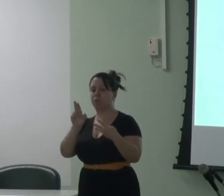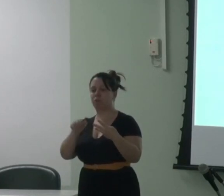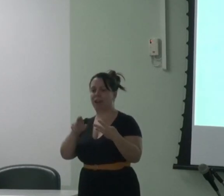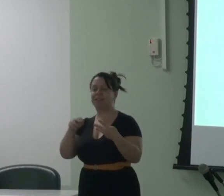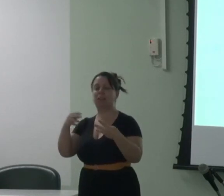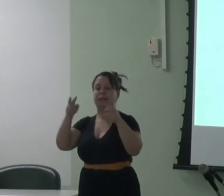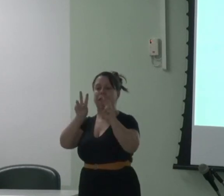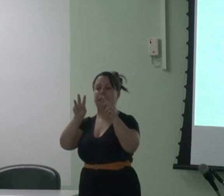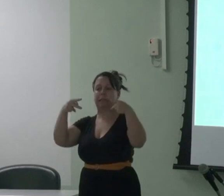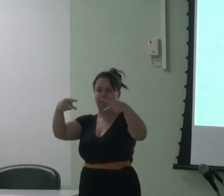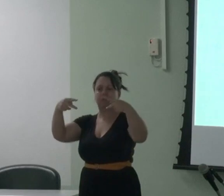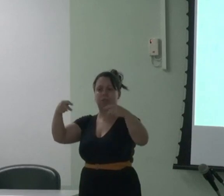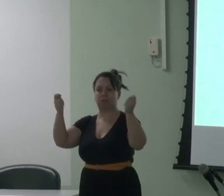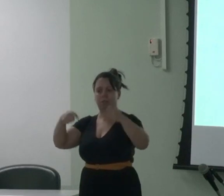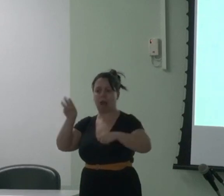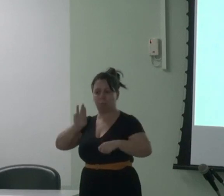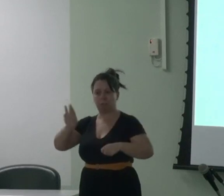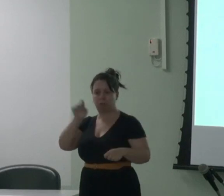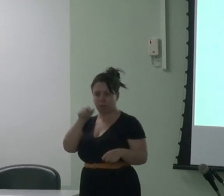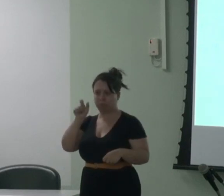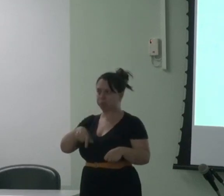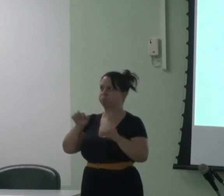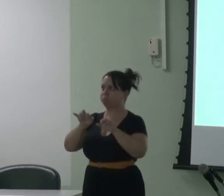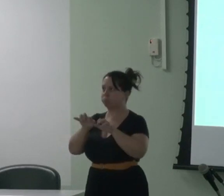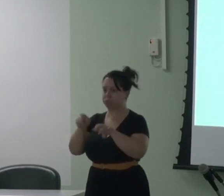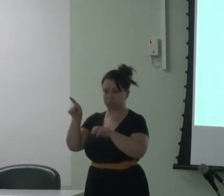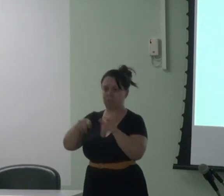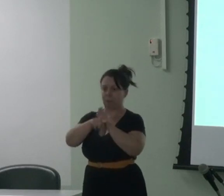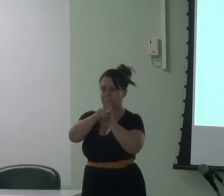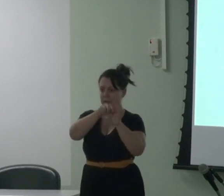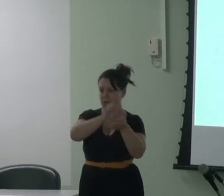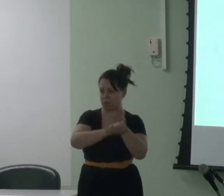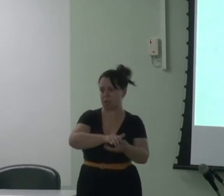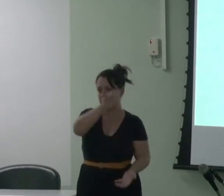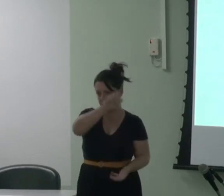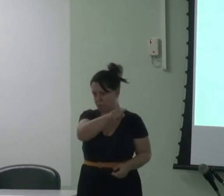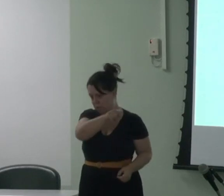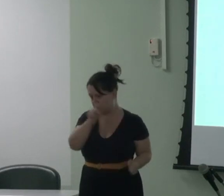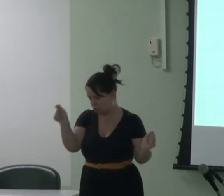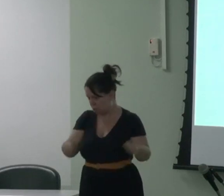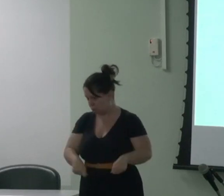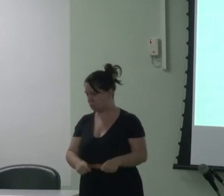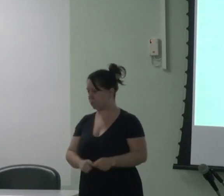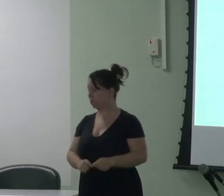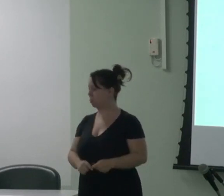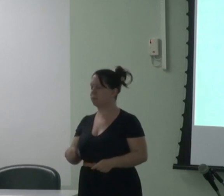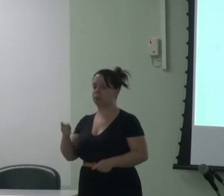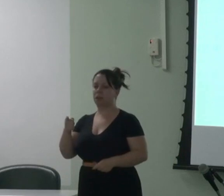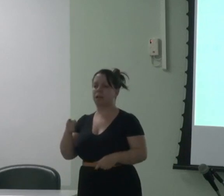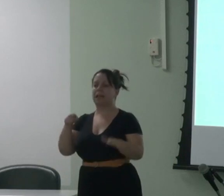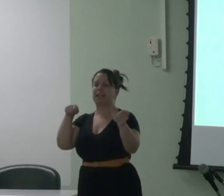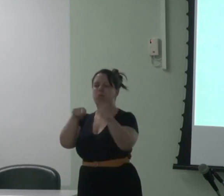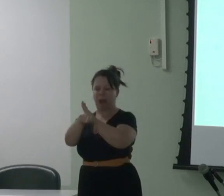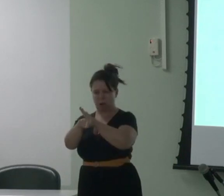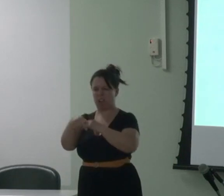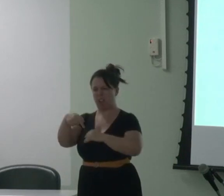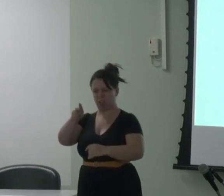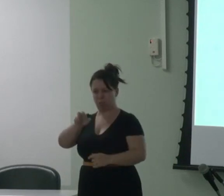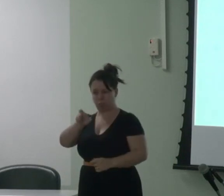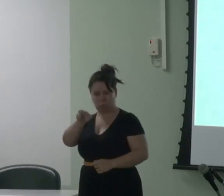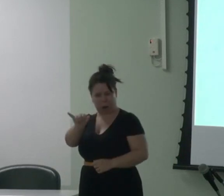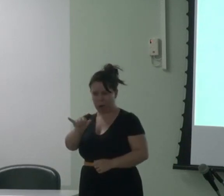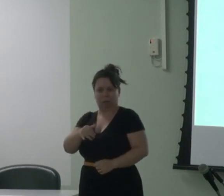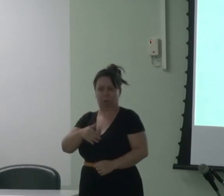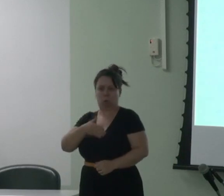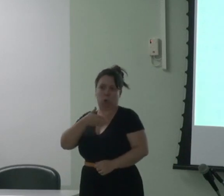the Universal Dependencies website, and you can. The querying is not always easy. It